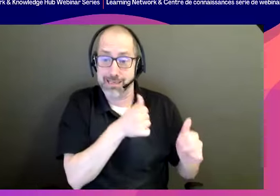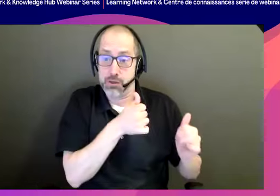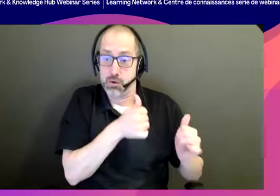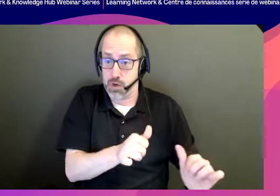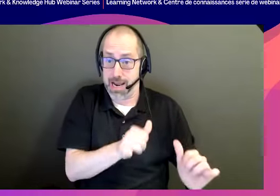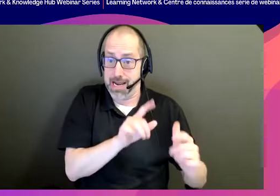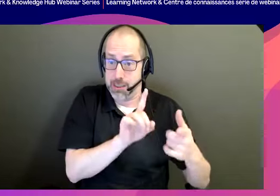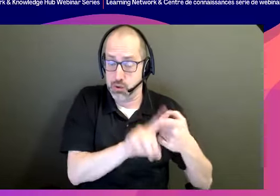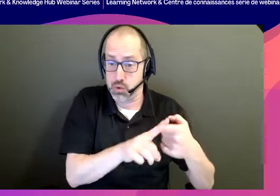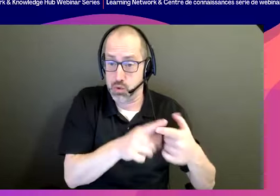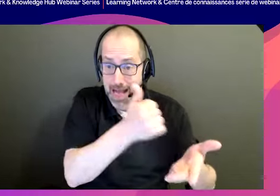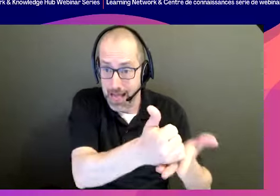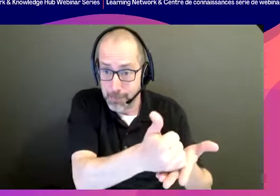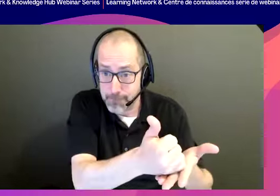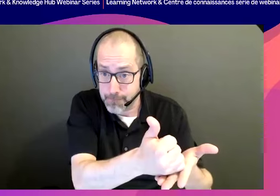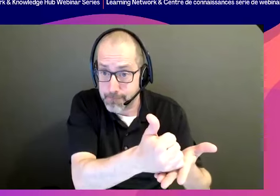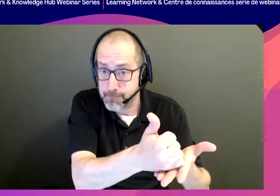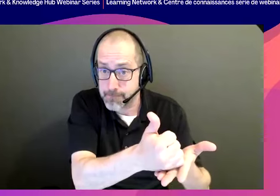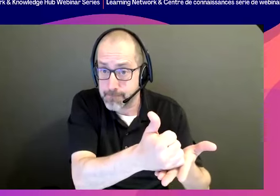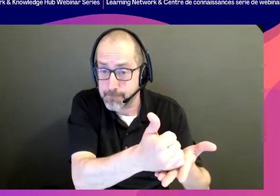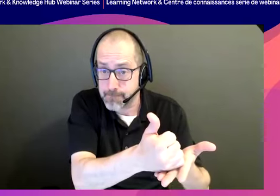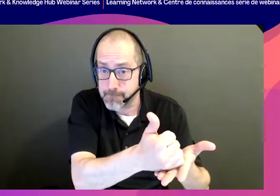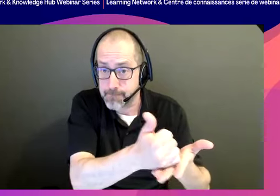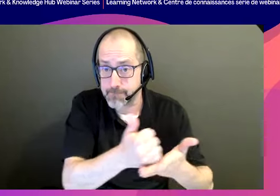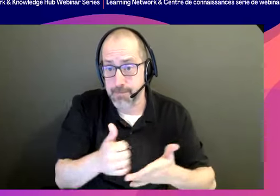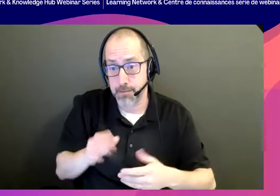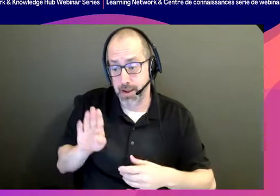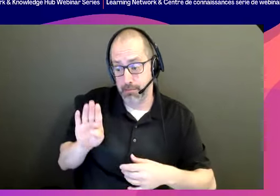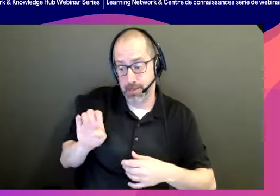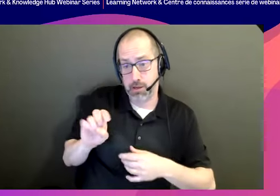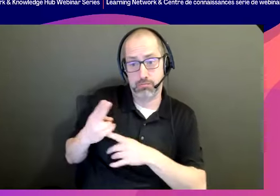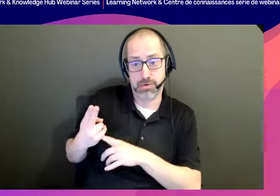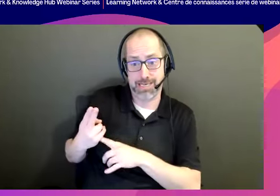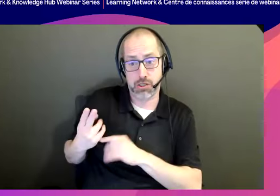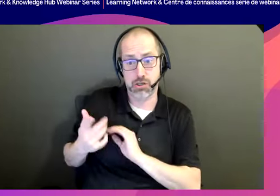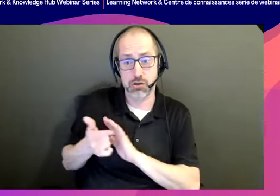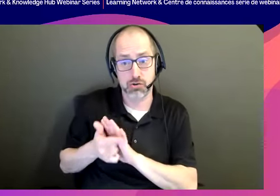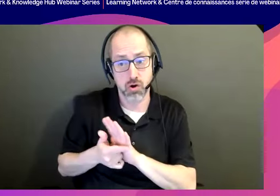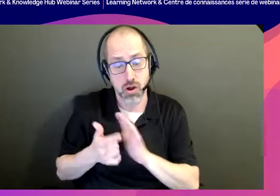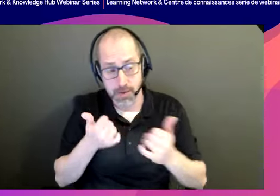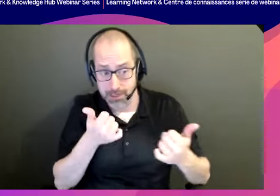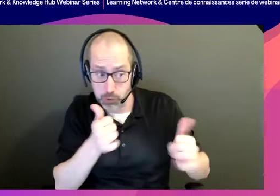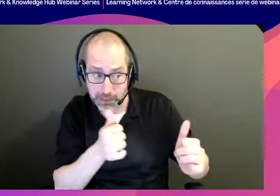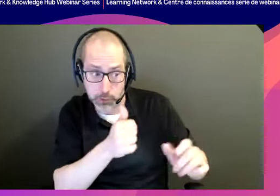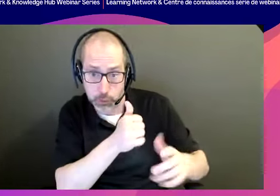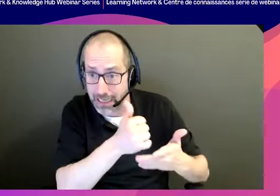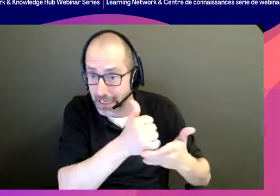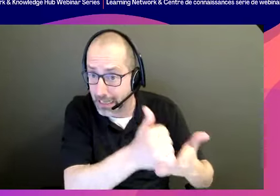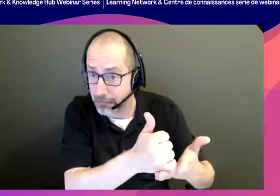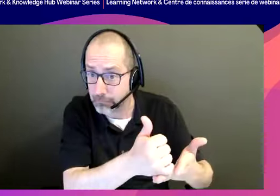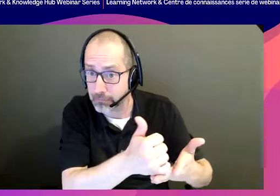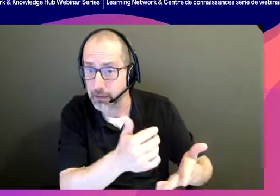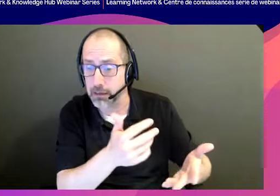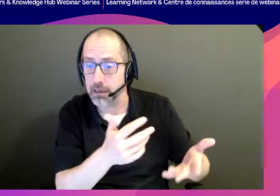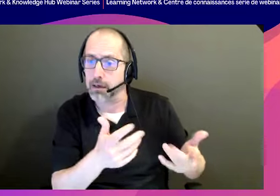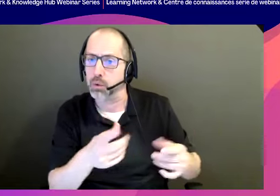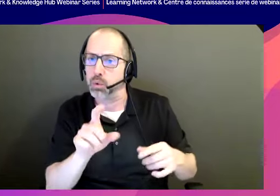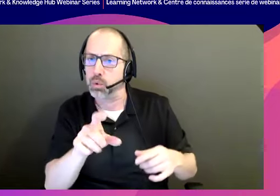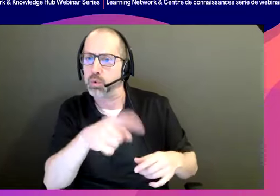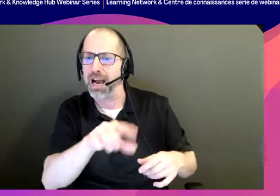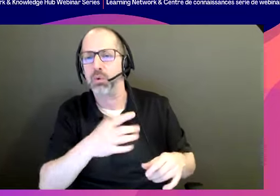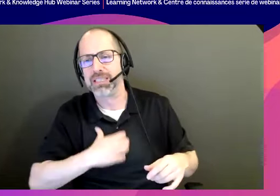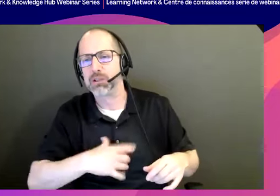breaching to help her? I mean, in the end, I hope that we would be more empathetic at the family situation and just hear what their